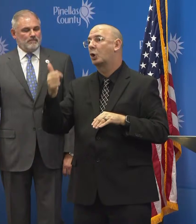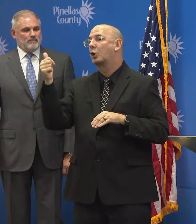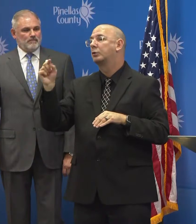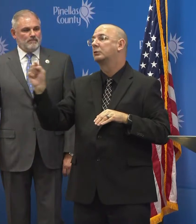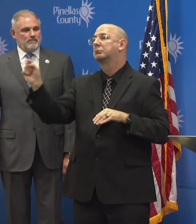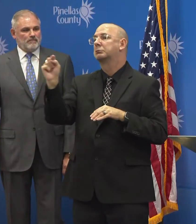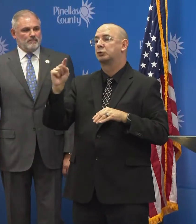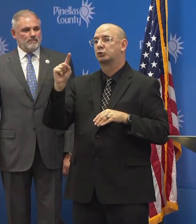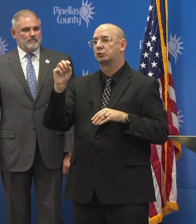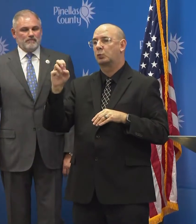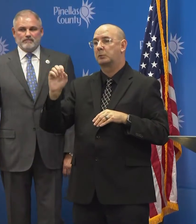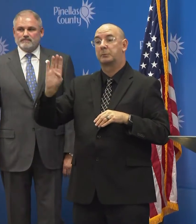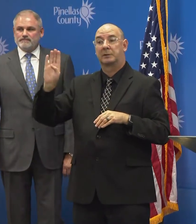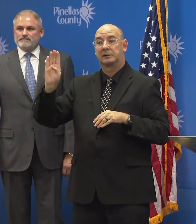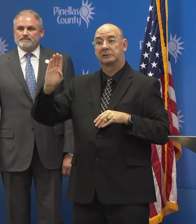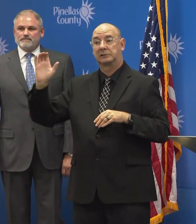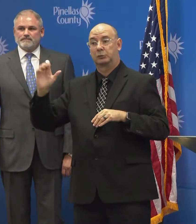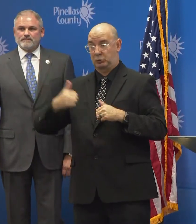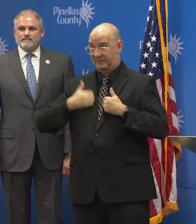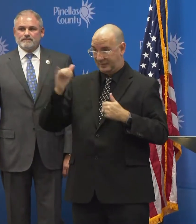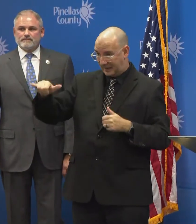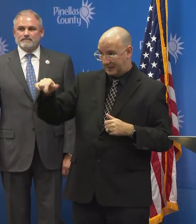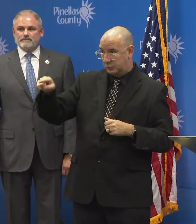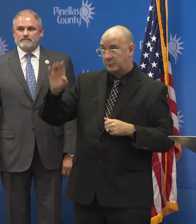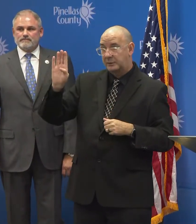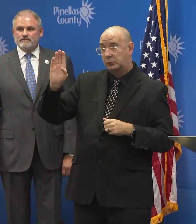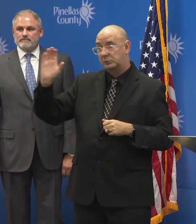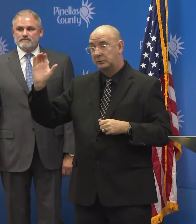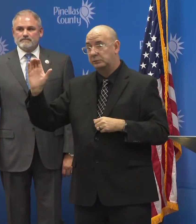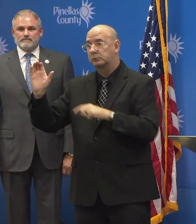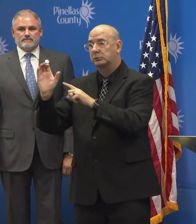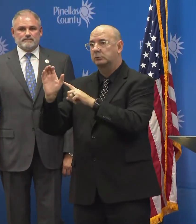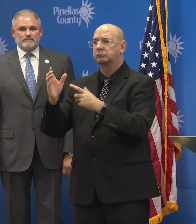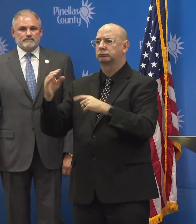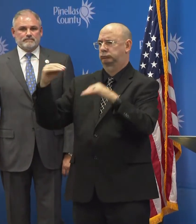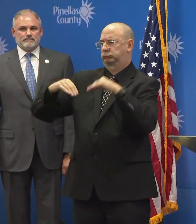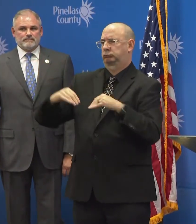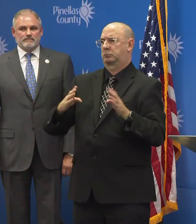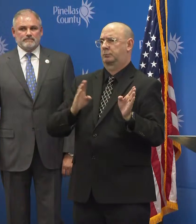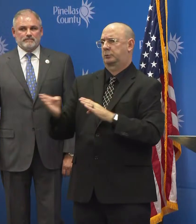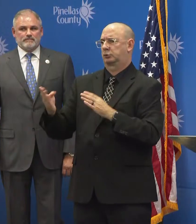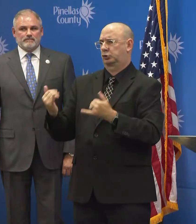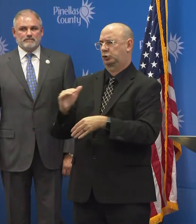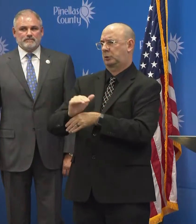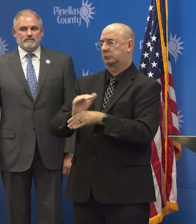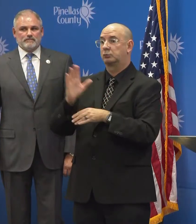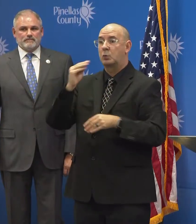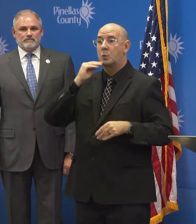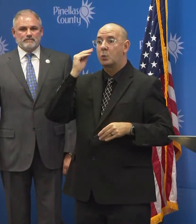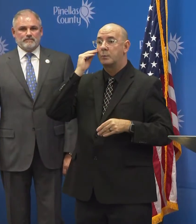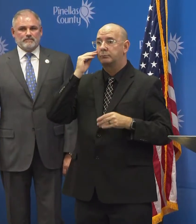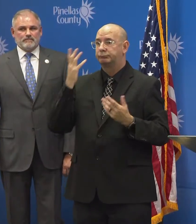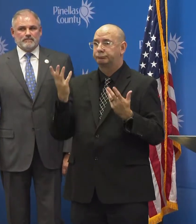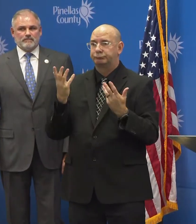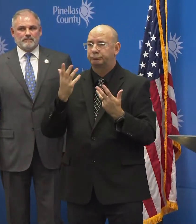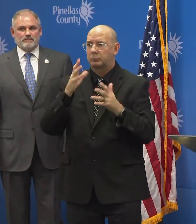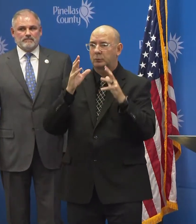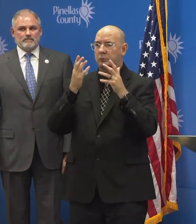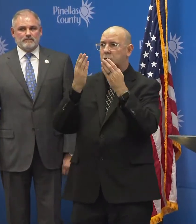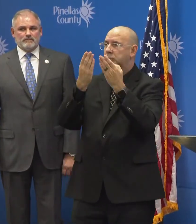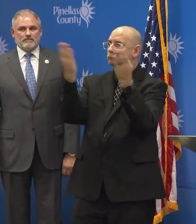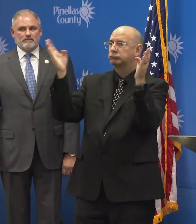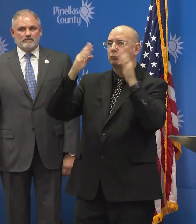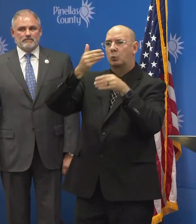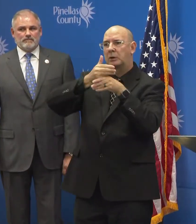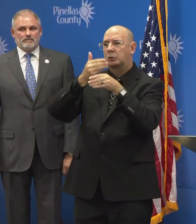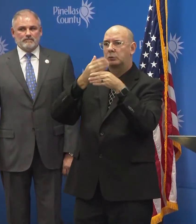and C, be ready to leave your home. Take tonight to secure your home and be ready to go if you live in those evacuation zones. If